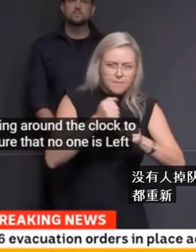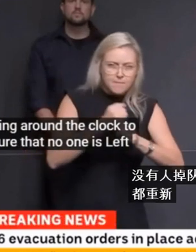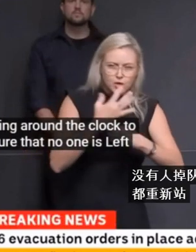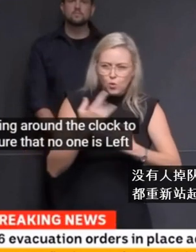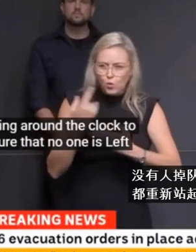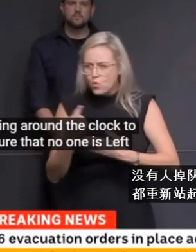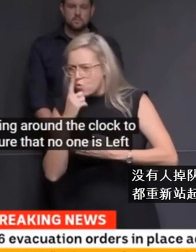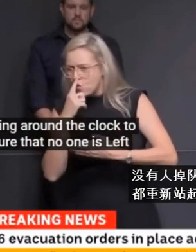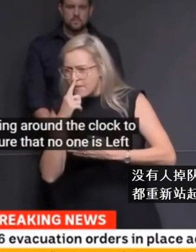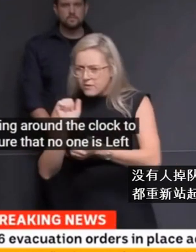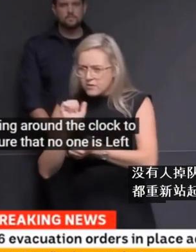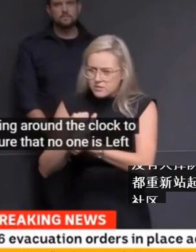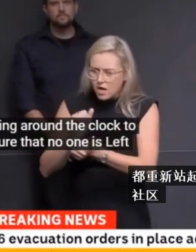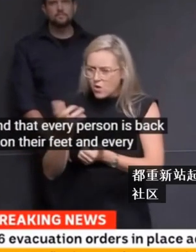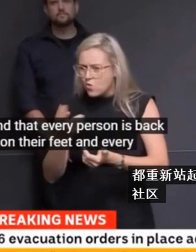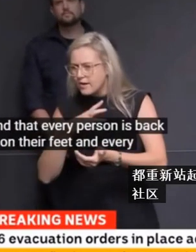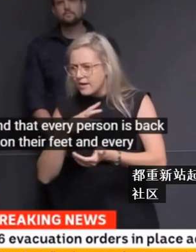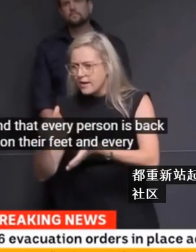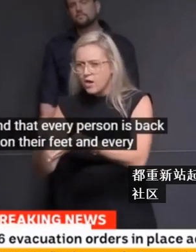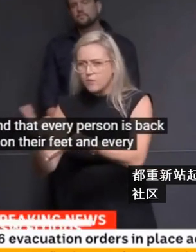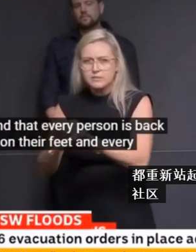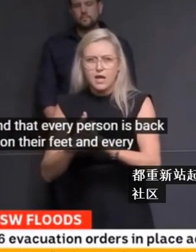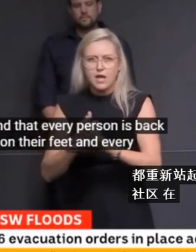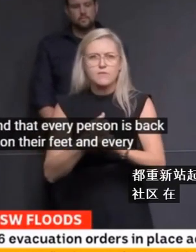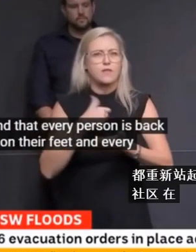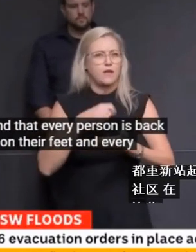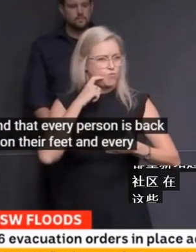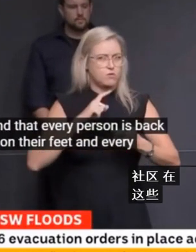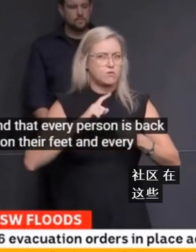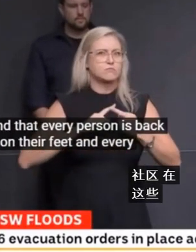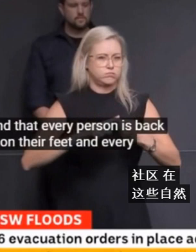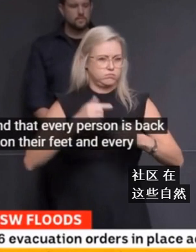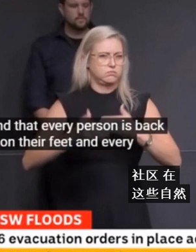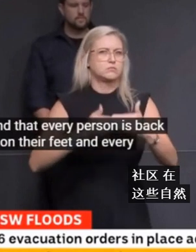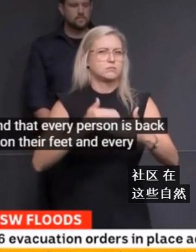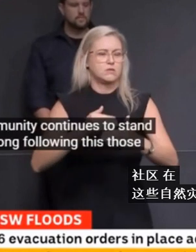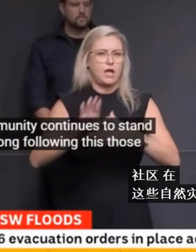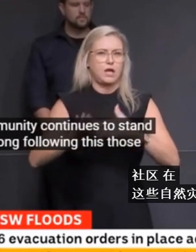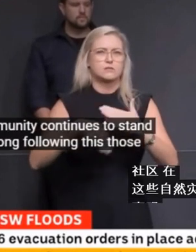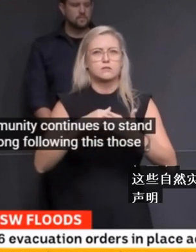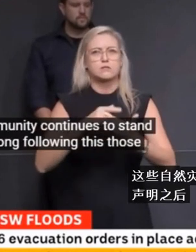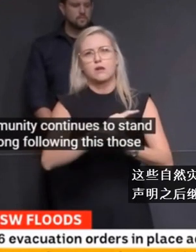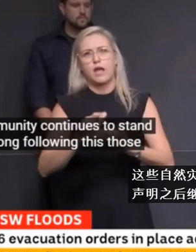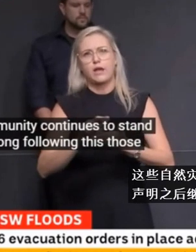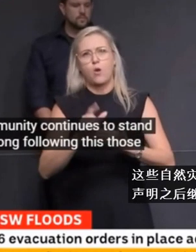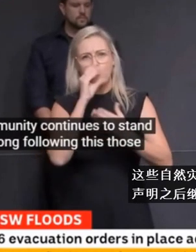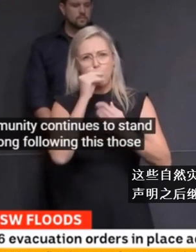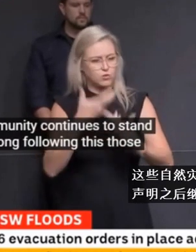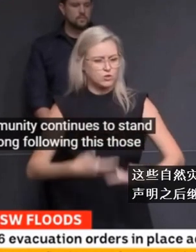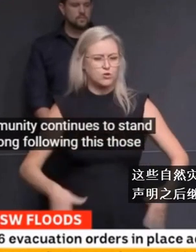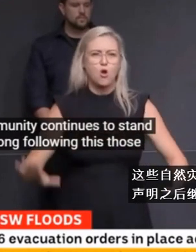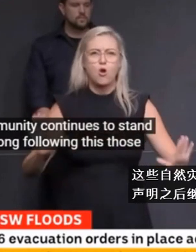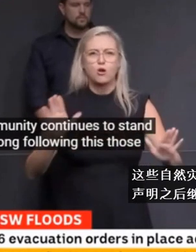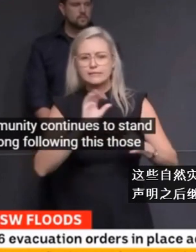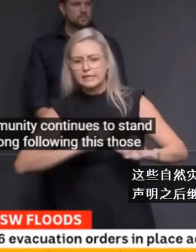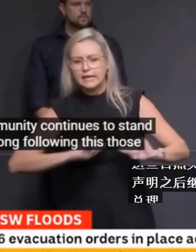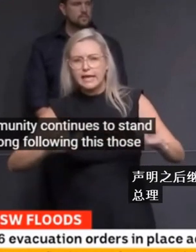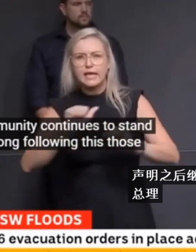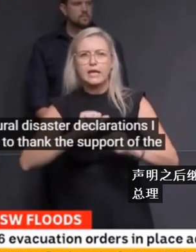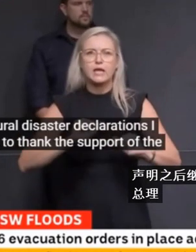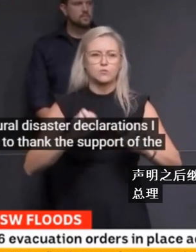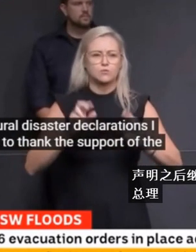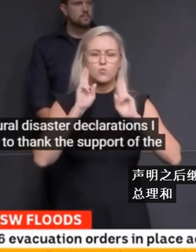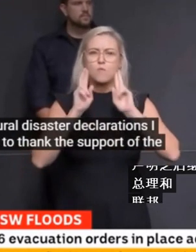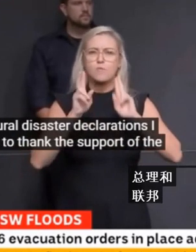person is back on their feet and every community continues to stand strong following this. Those natural disaster declarations, I want to thank the support